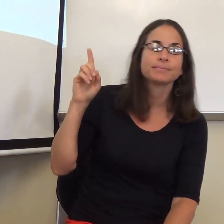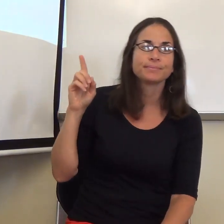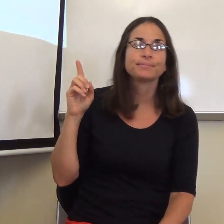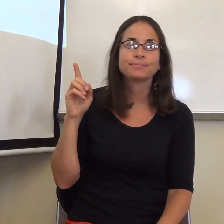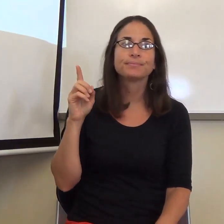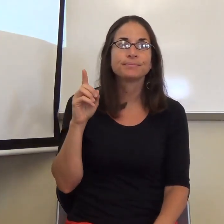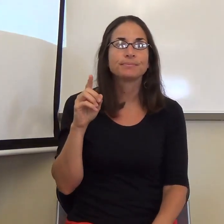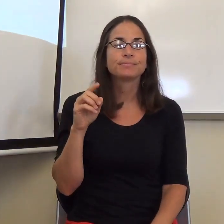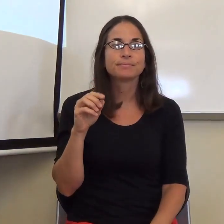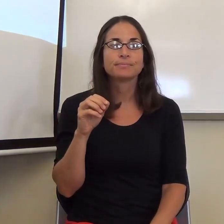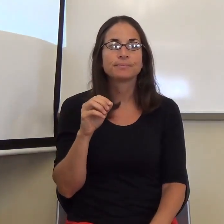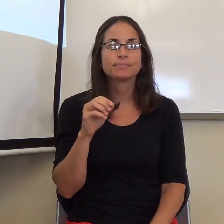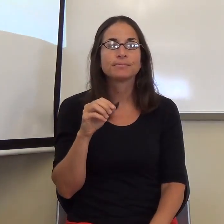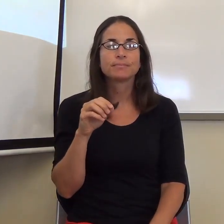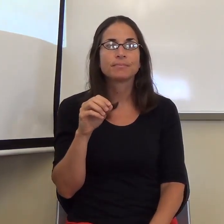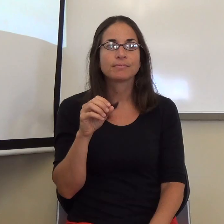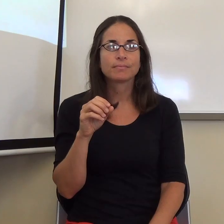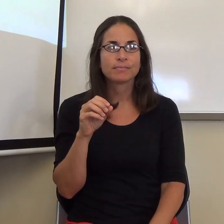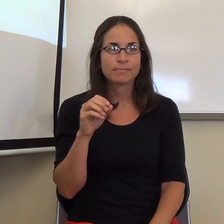it's not about terrorism,